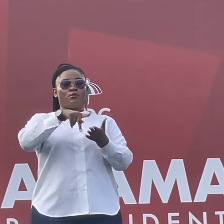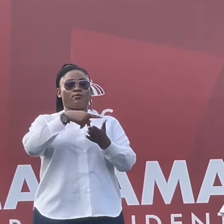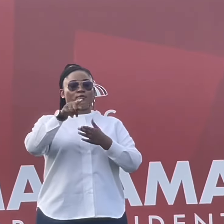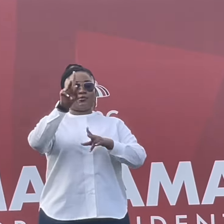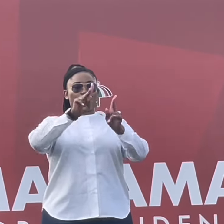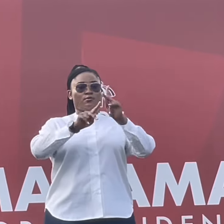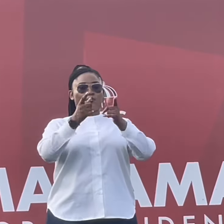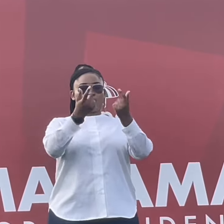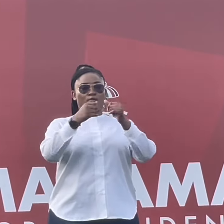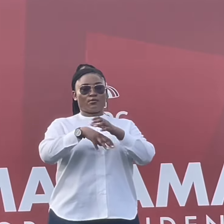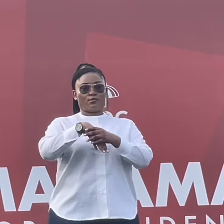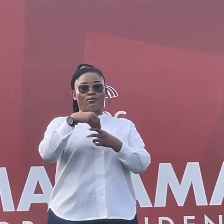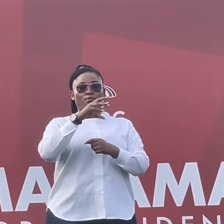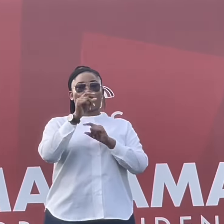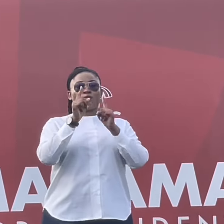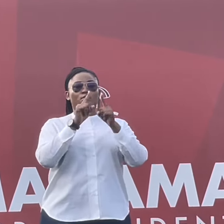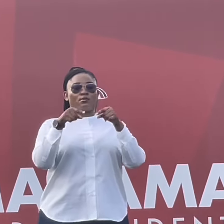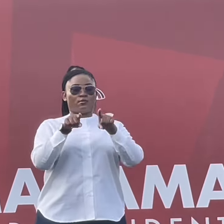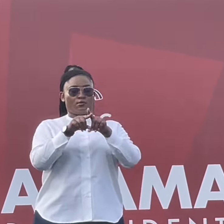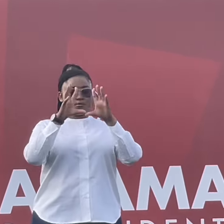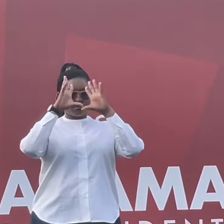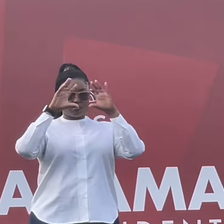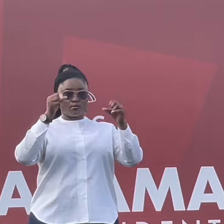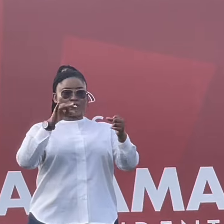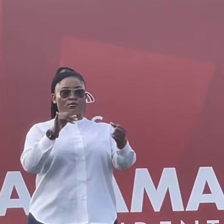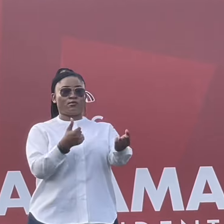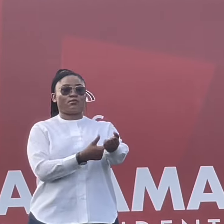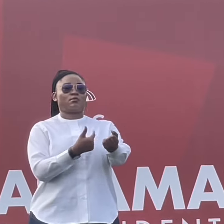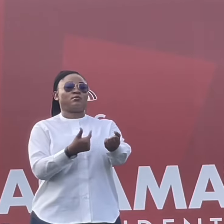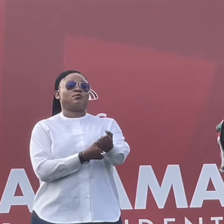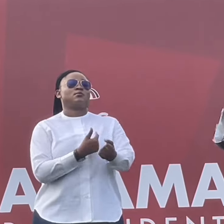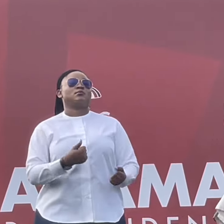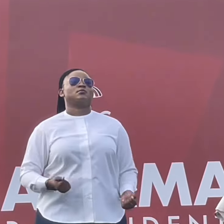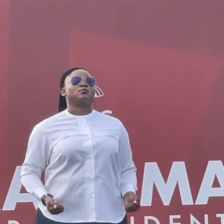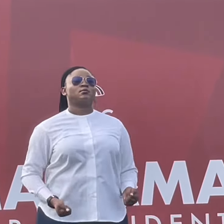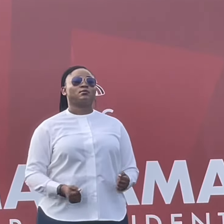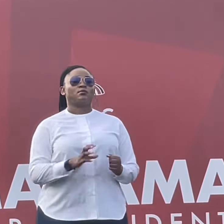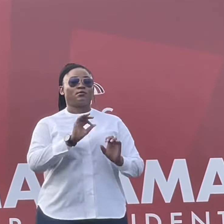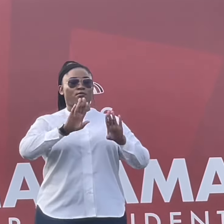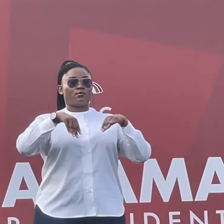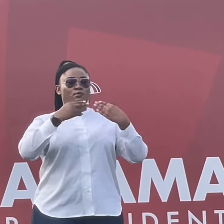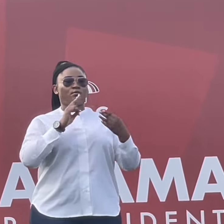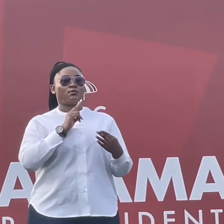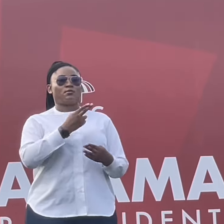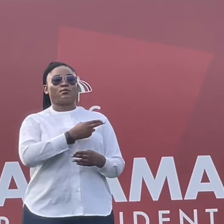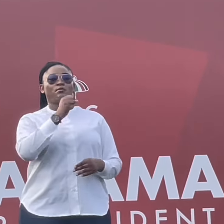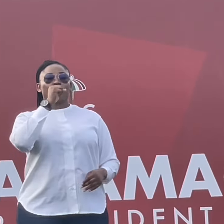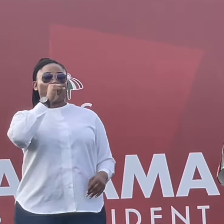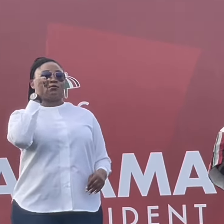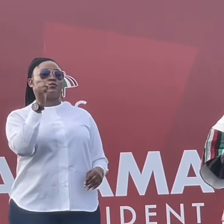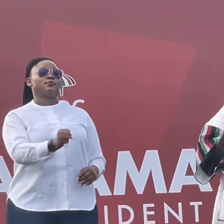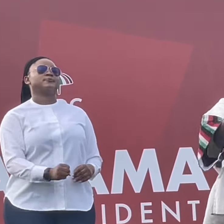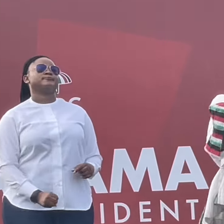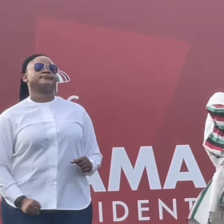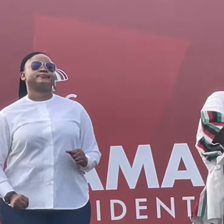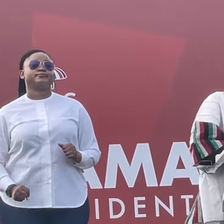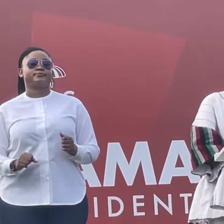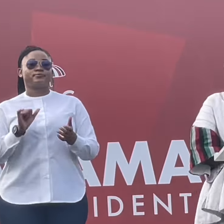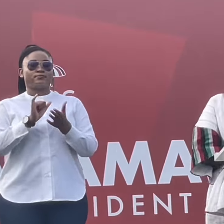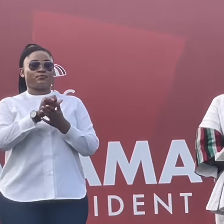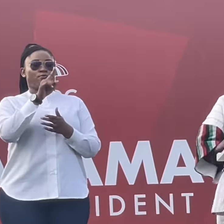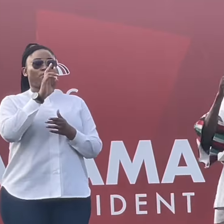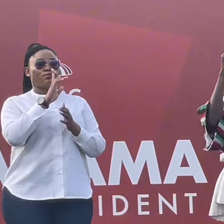faithful. Come and speak as President of the Republic of Ghana and give us assurances that